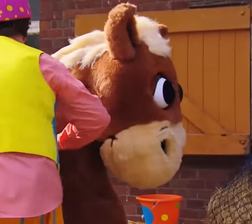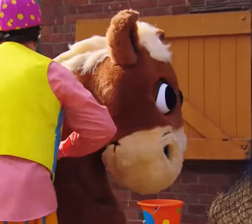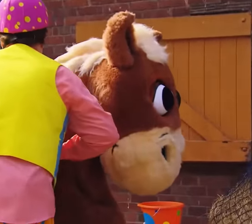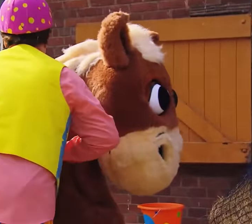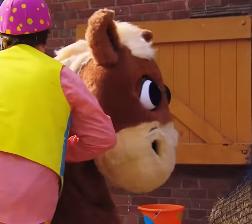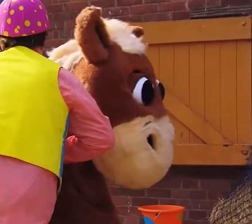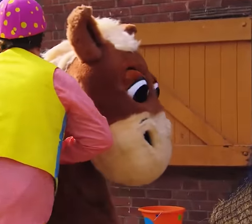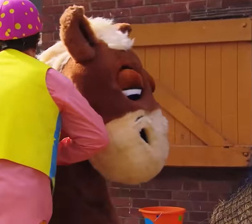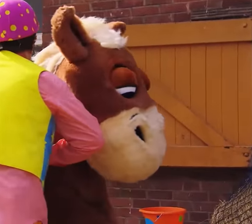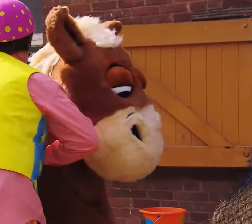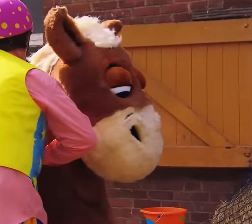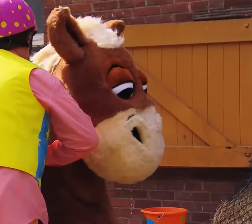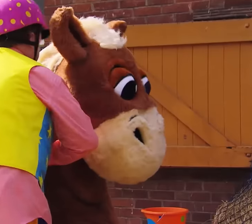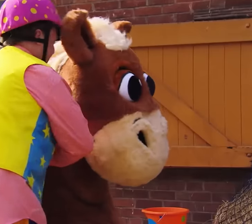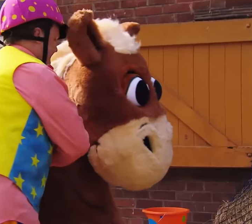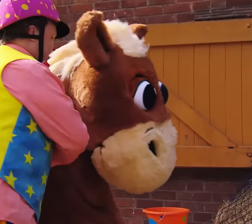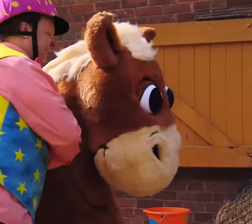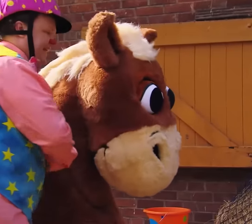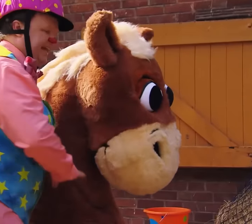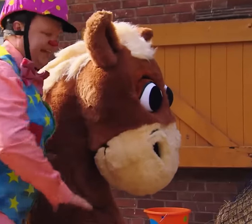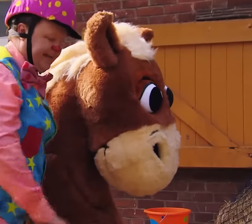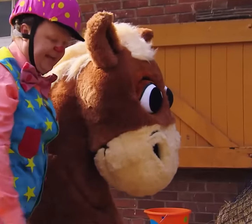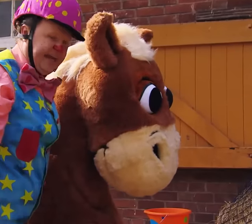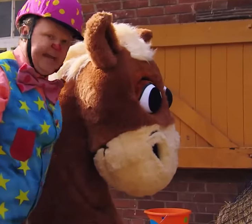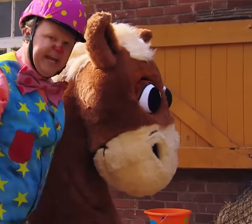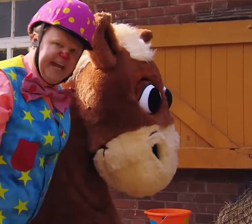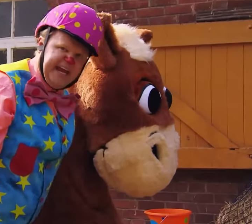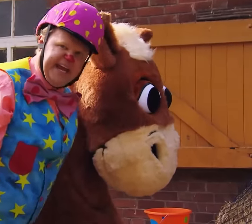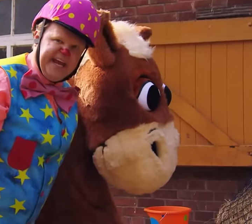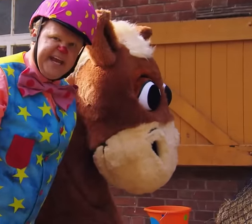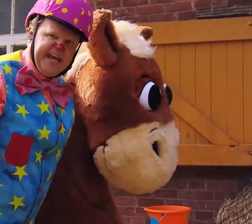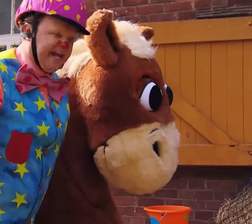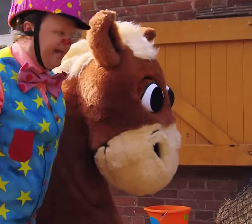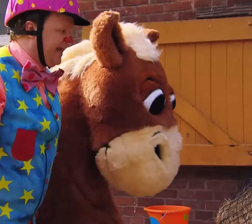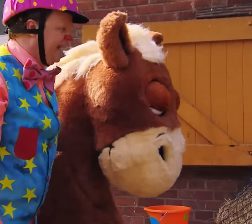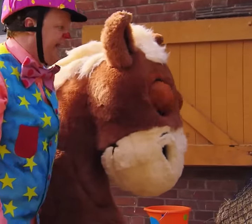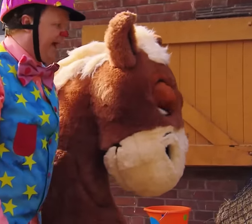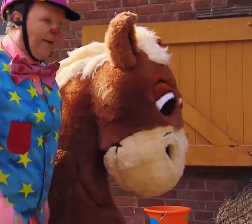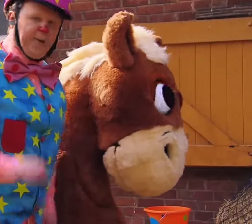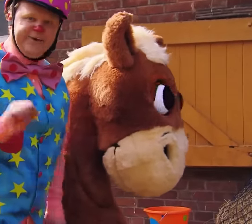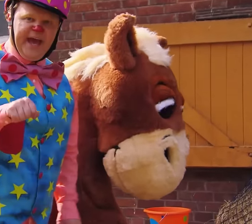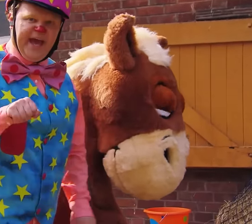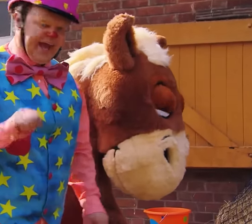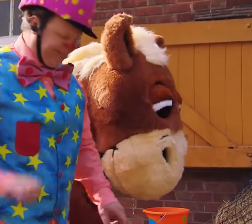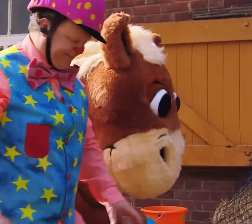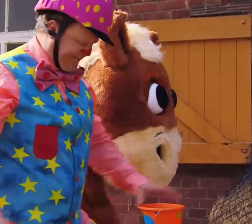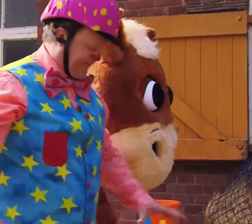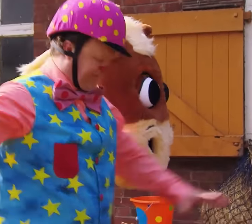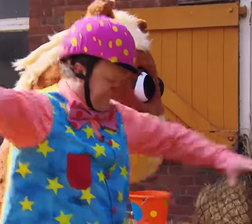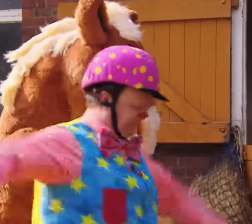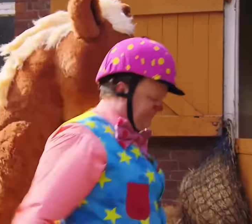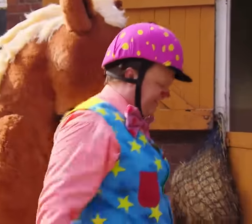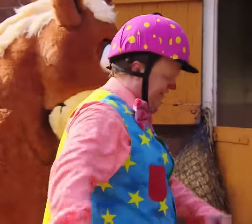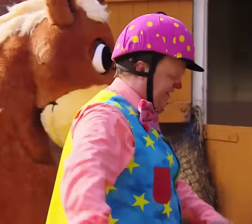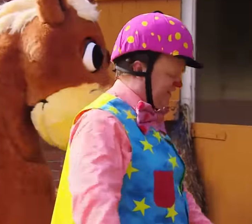Before you go, Mr Tumble, please could you show us the sign for horse? Oh, yes.